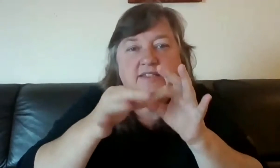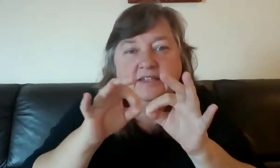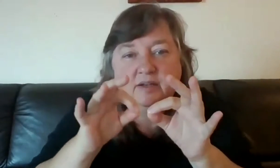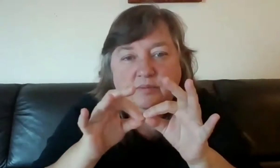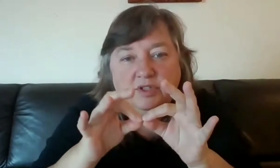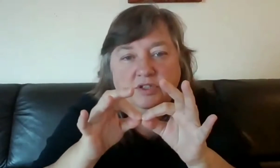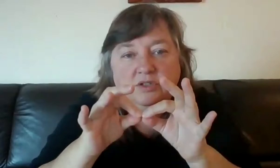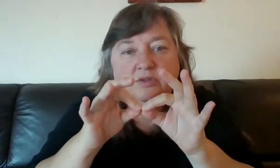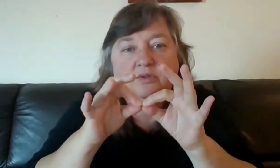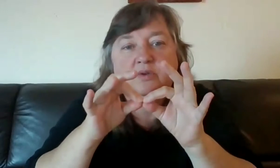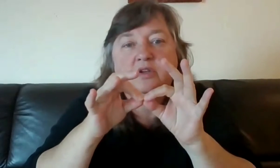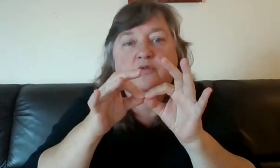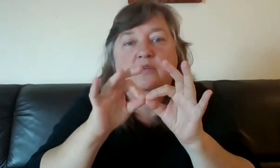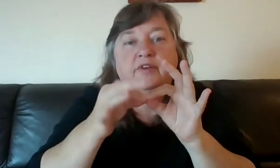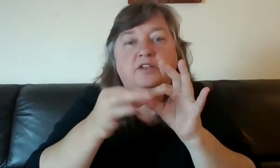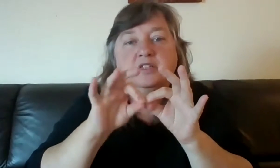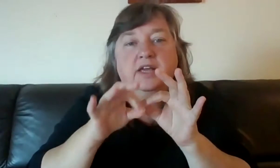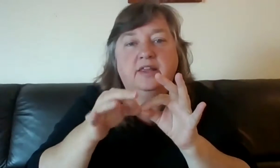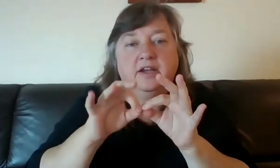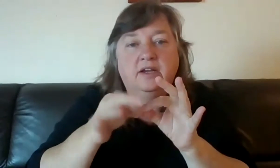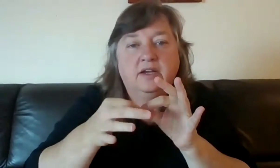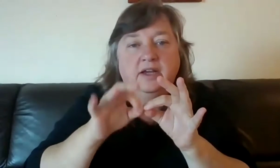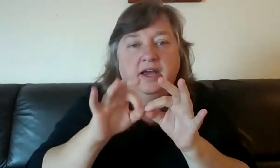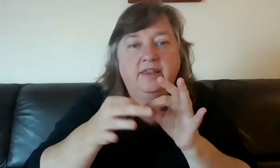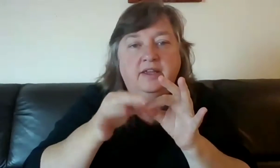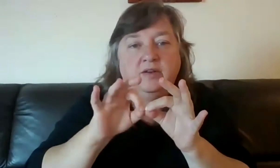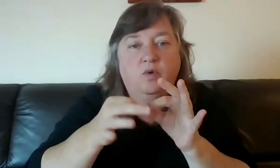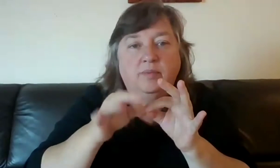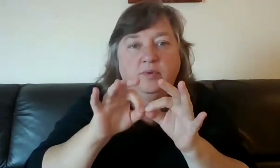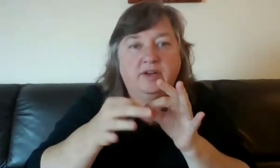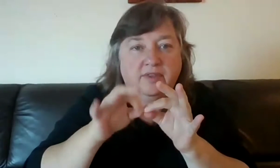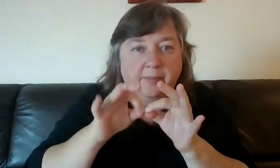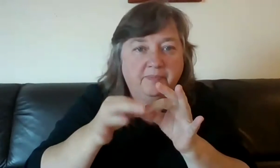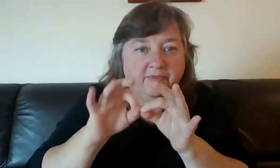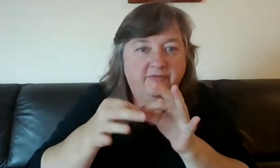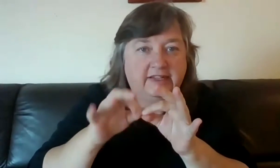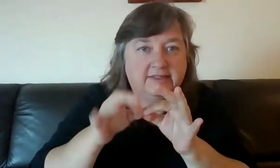Fix. Put your four fingers together, and then wobble one of them. Fix.